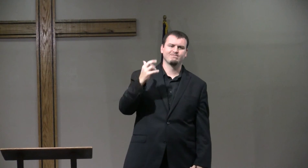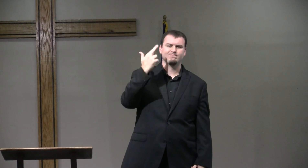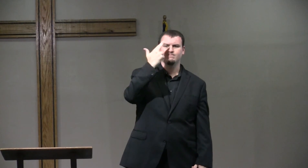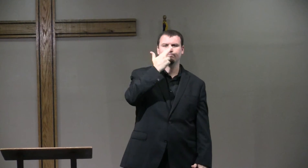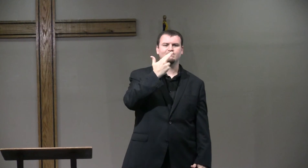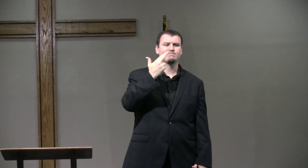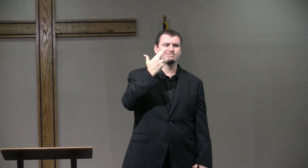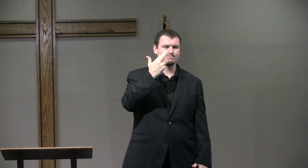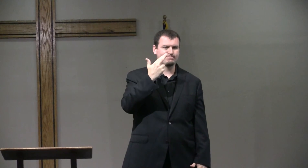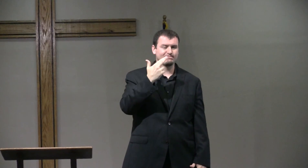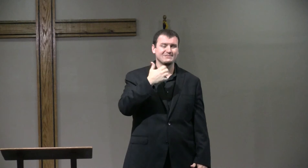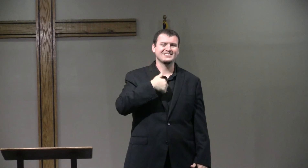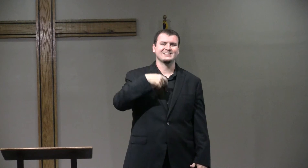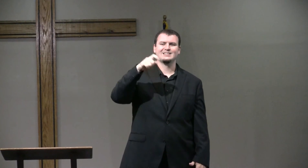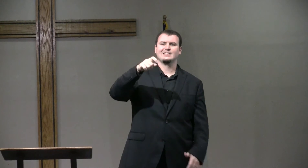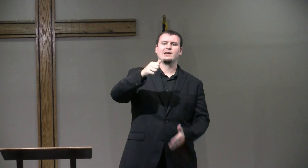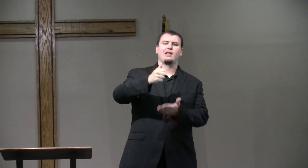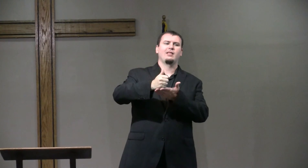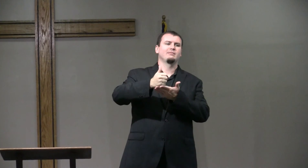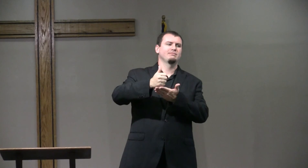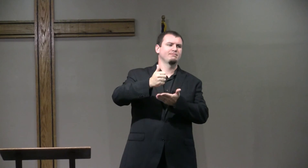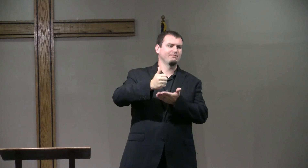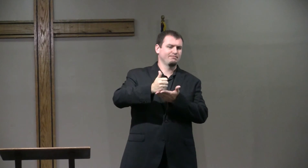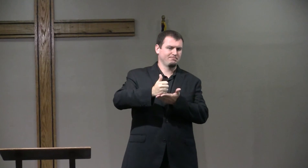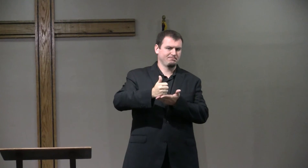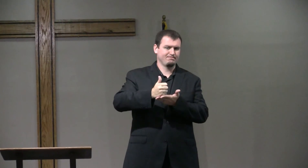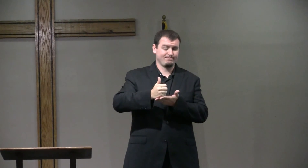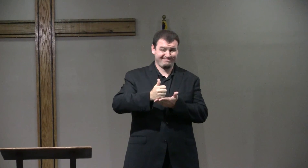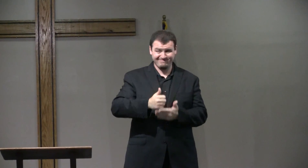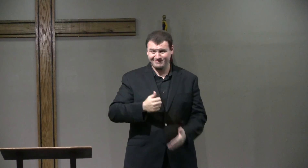Jesus is teaching the people here